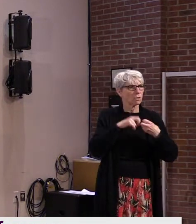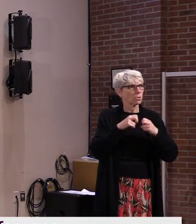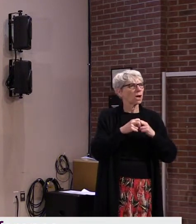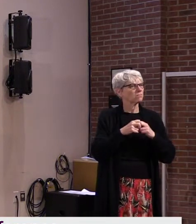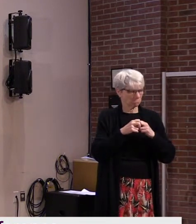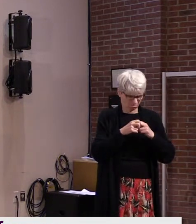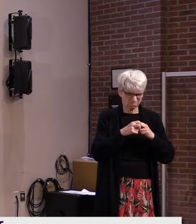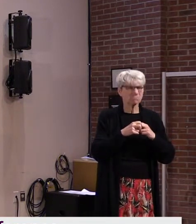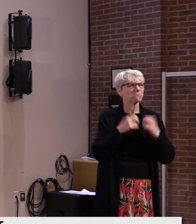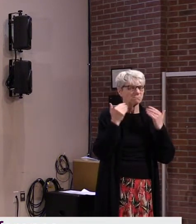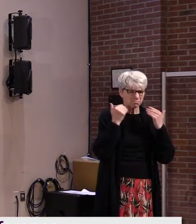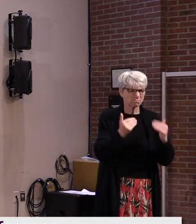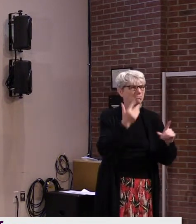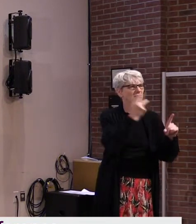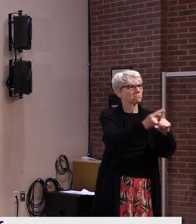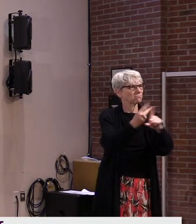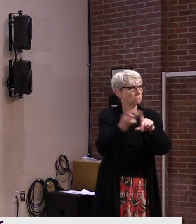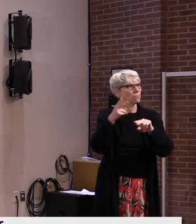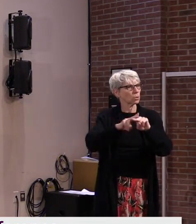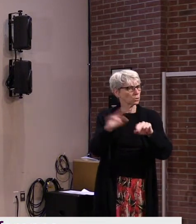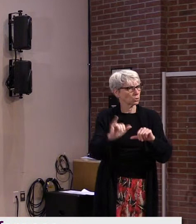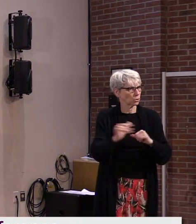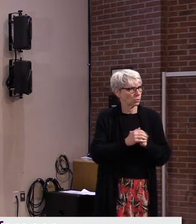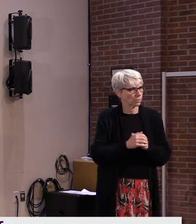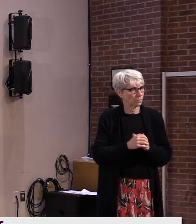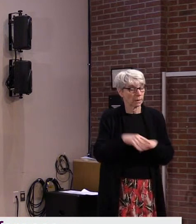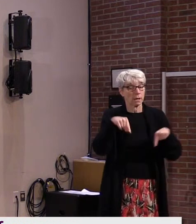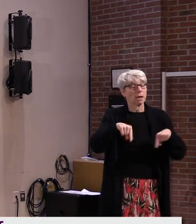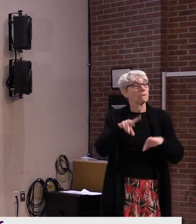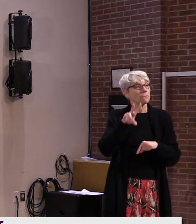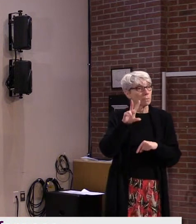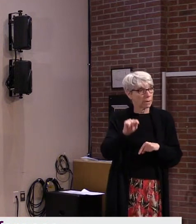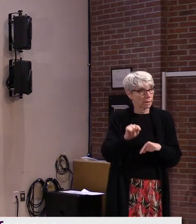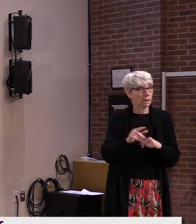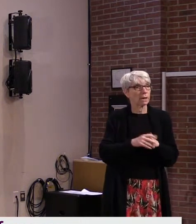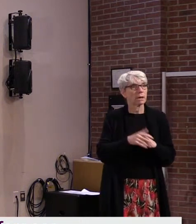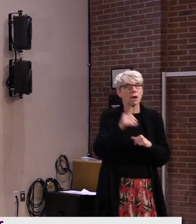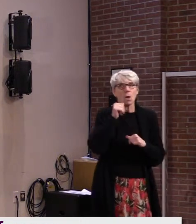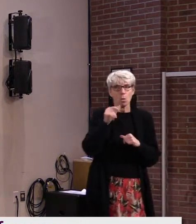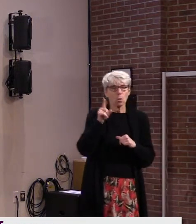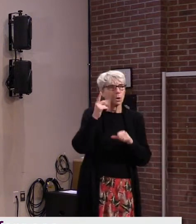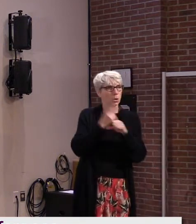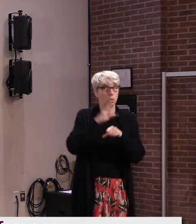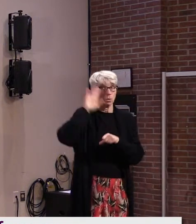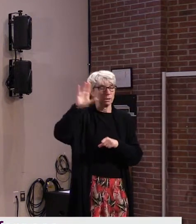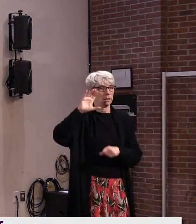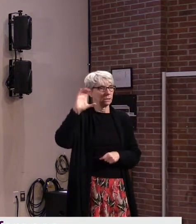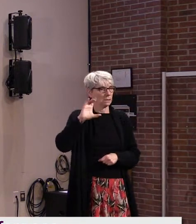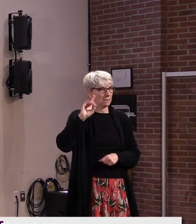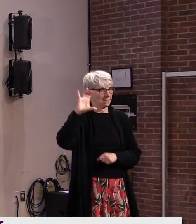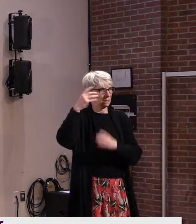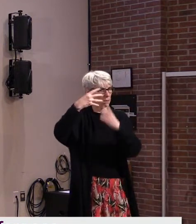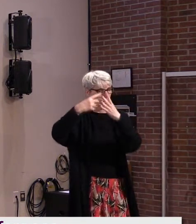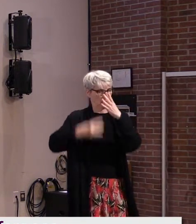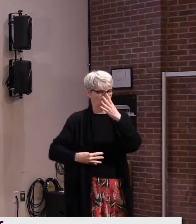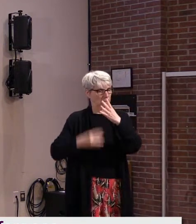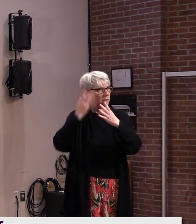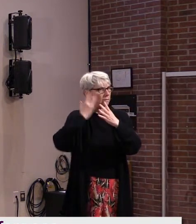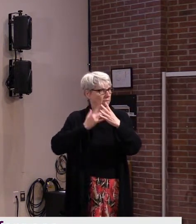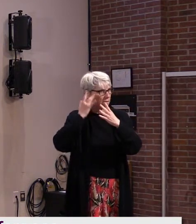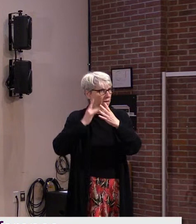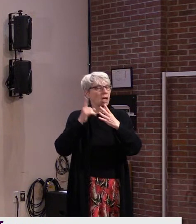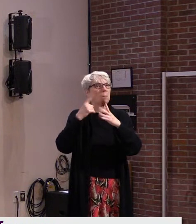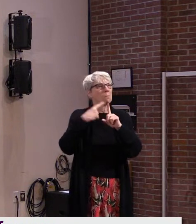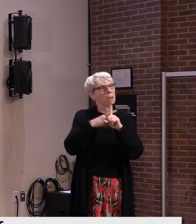In Vermont, we'll follow our augmented list of CDC's list of conditions that can make people more likely to